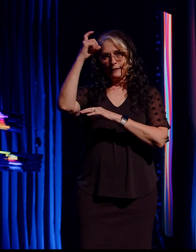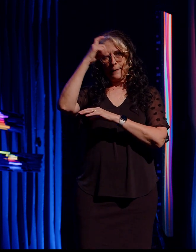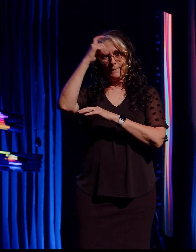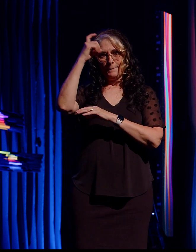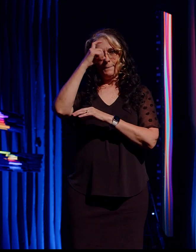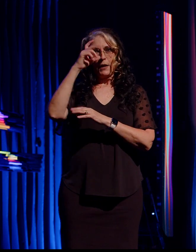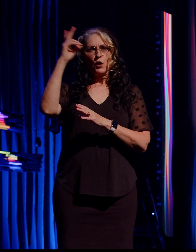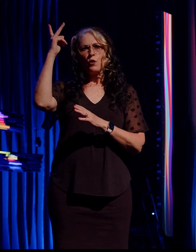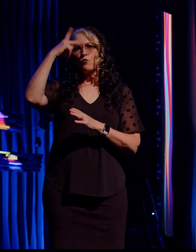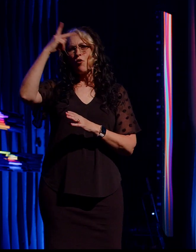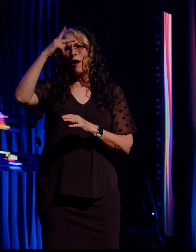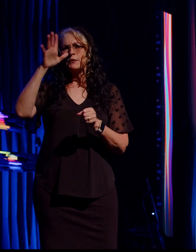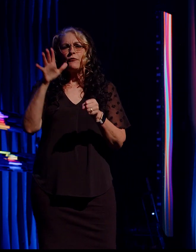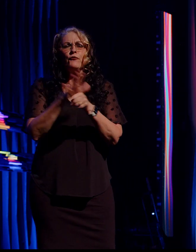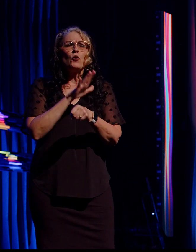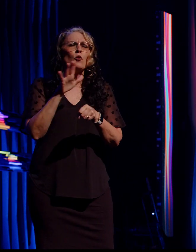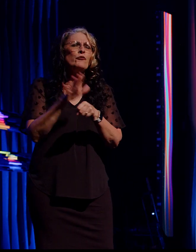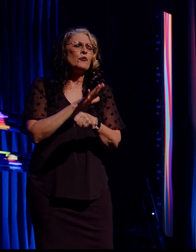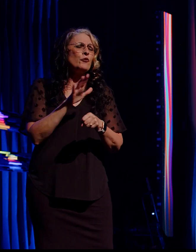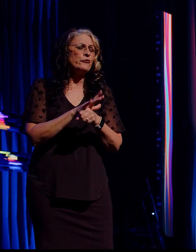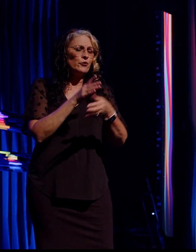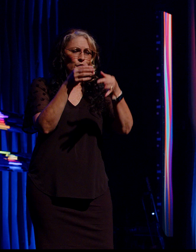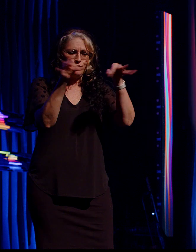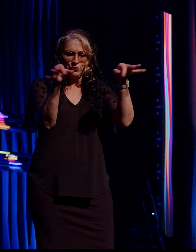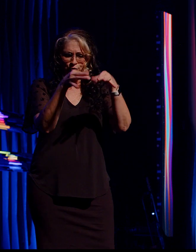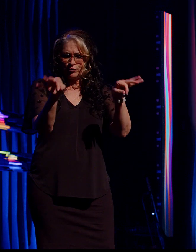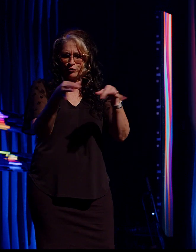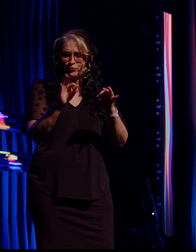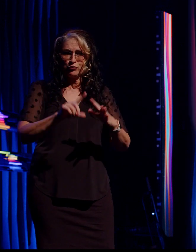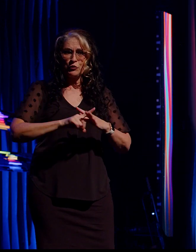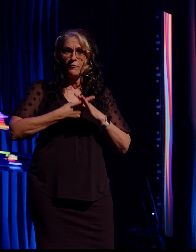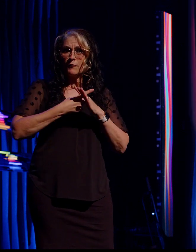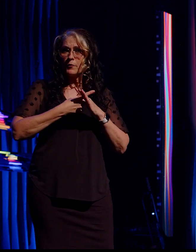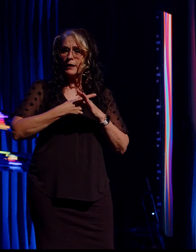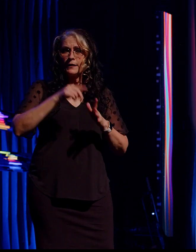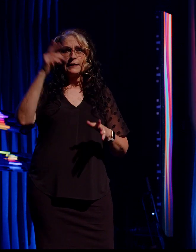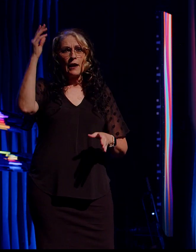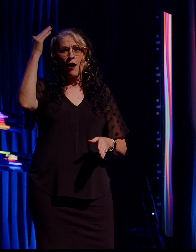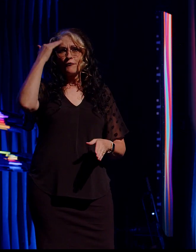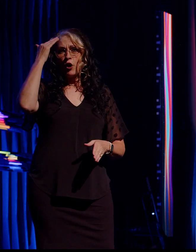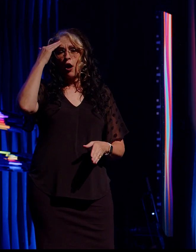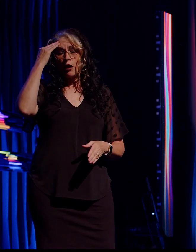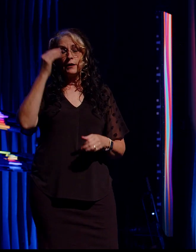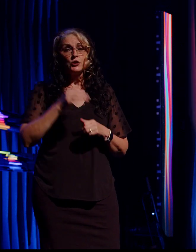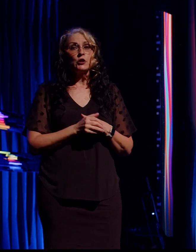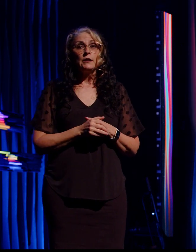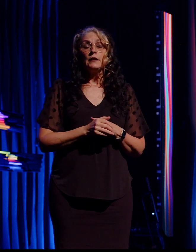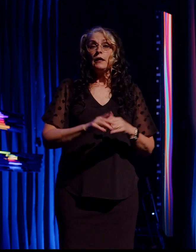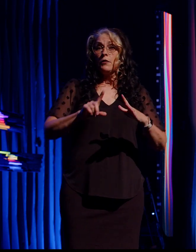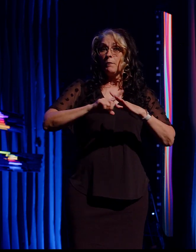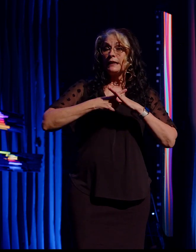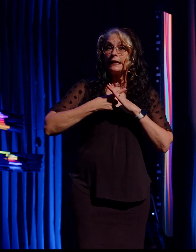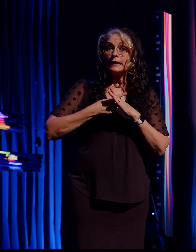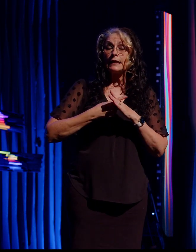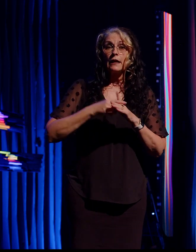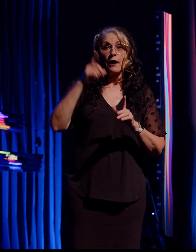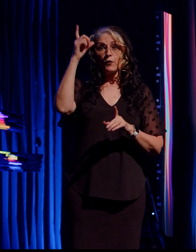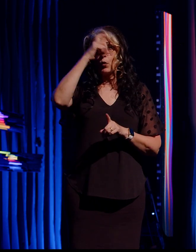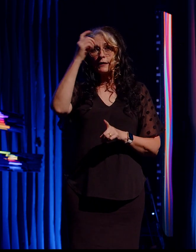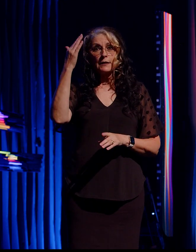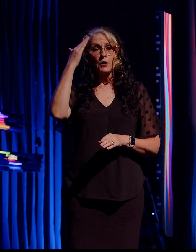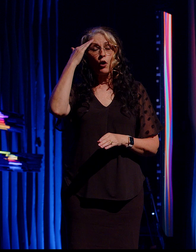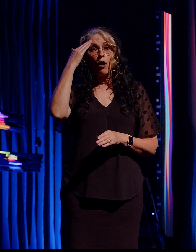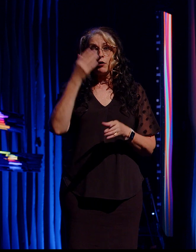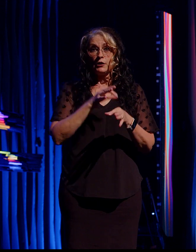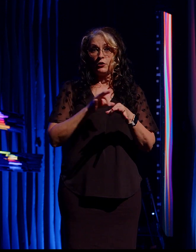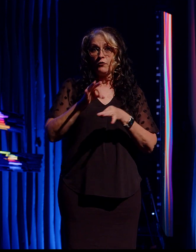And Proverbs is filled with that. Proverbs 1:7, the fear of the Lord is the beginning of knowledge. Proverbs 9:10, the fear of the Lord is the beginning of wisdom, the knowledge of